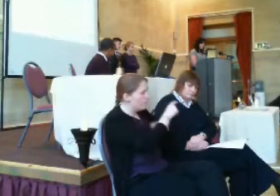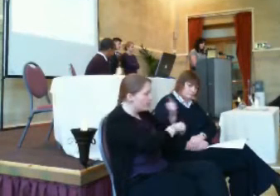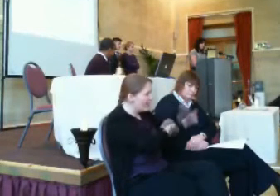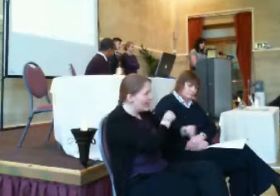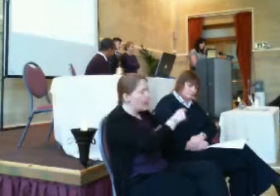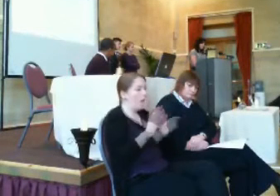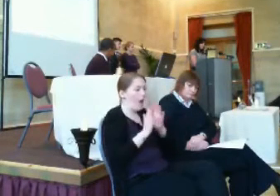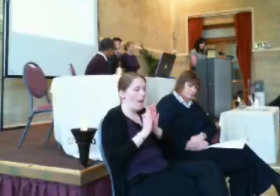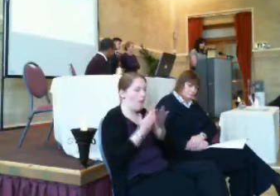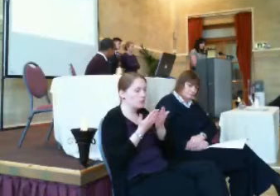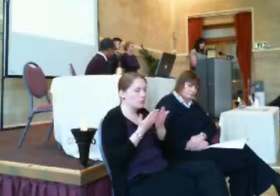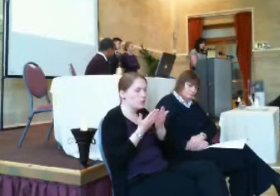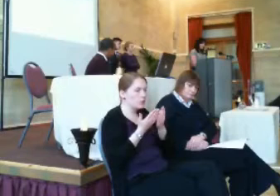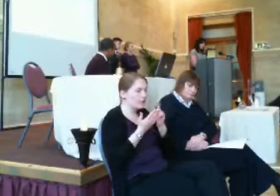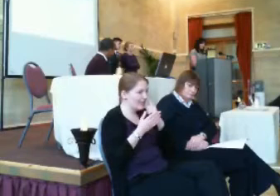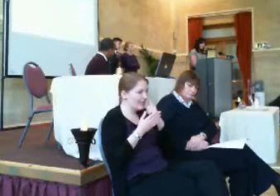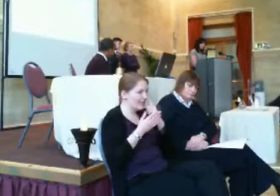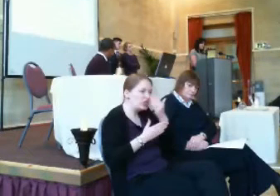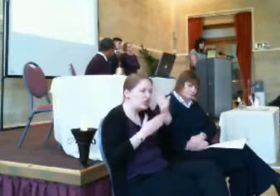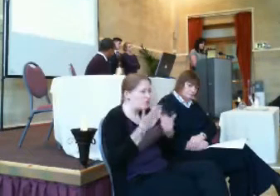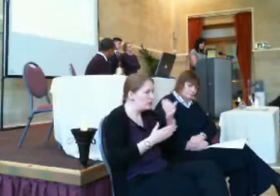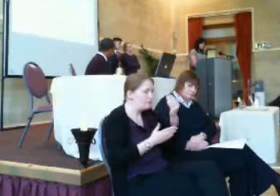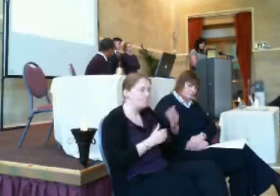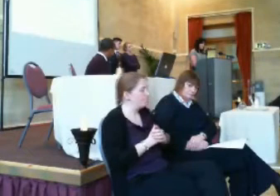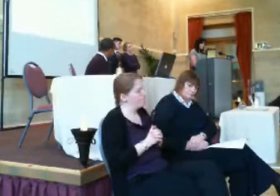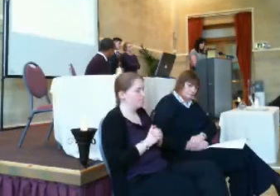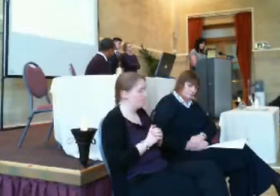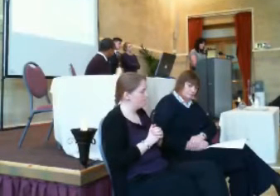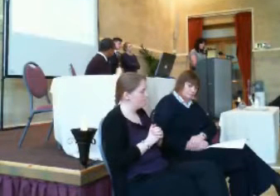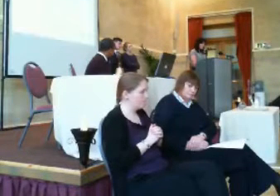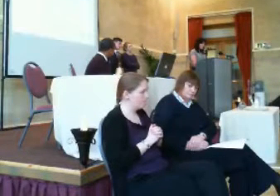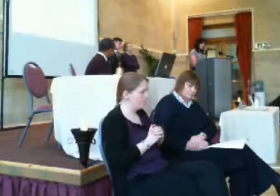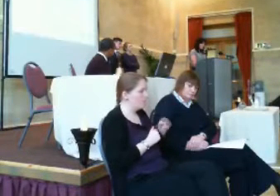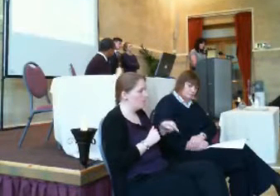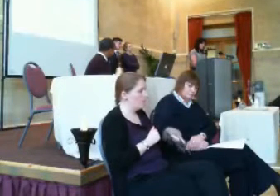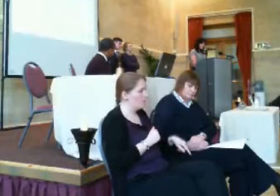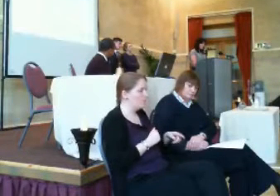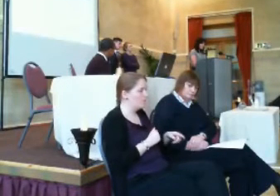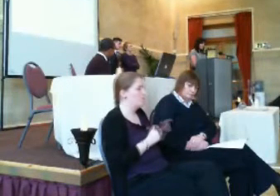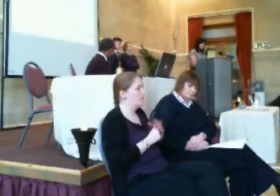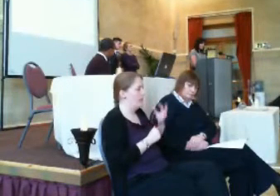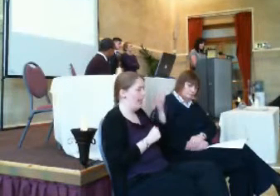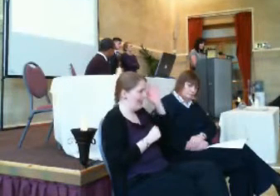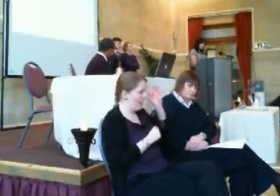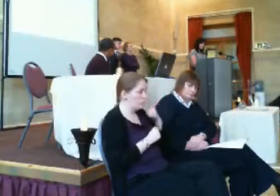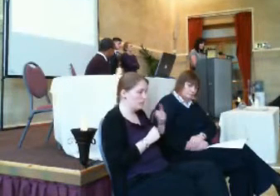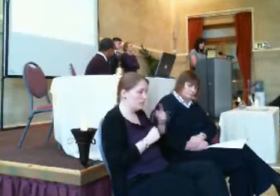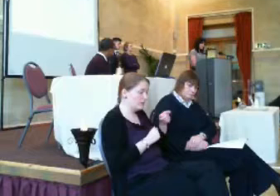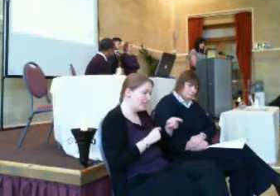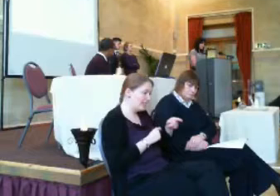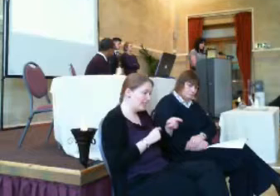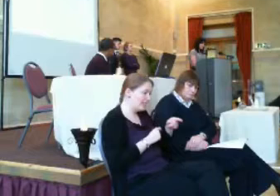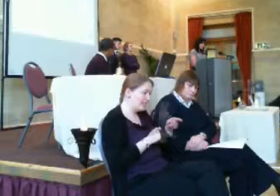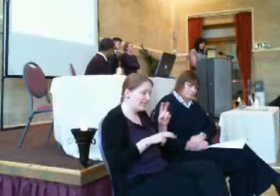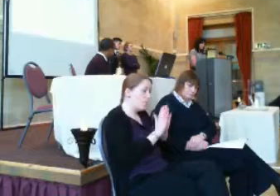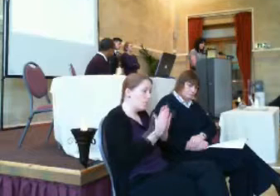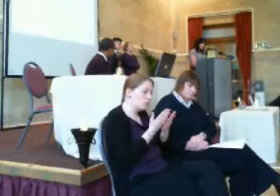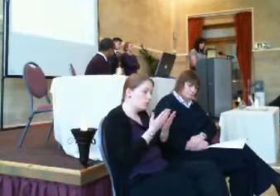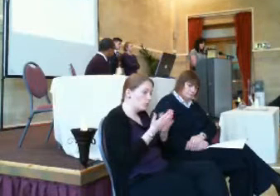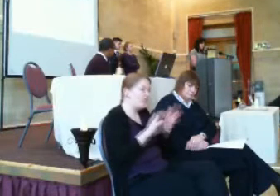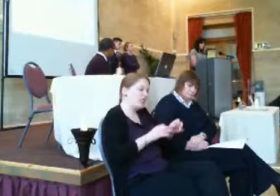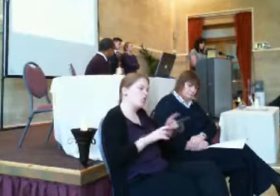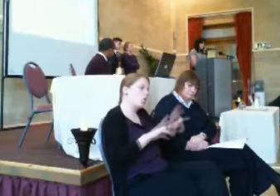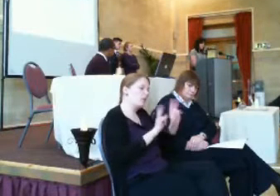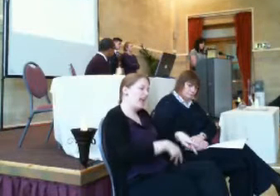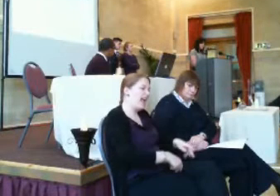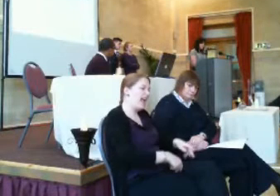that, my dear, old passports can't do that. The consul banged on the table and said, if you've got no passport, you're officially dead. But